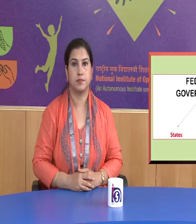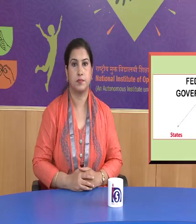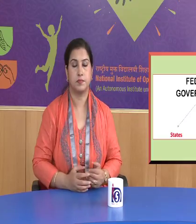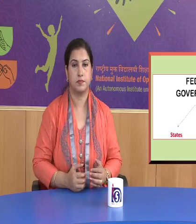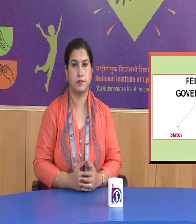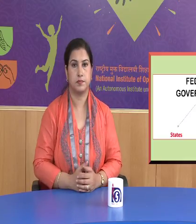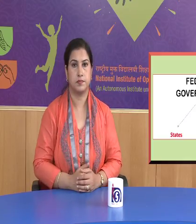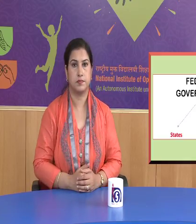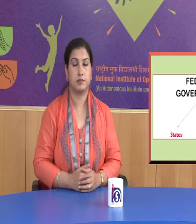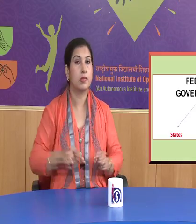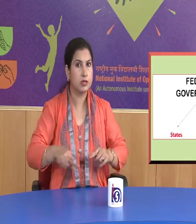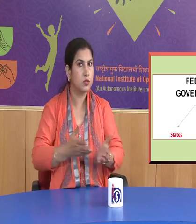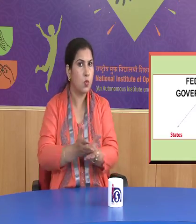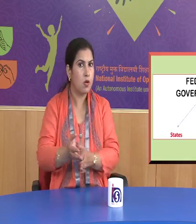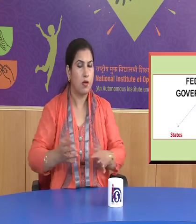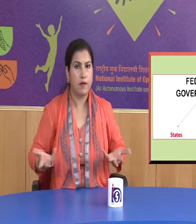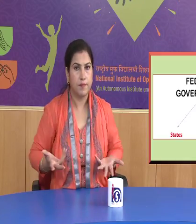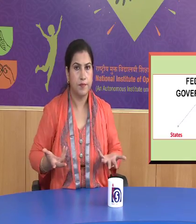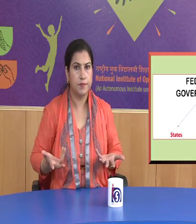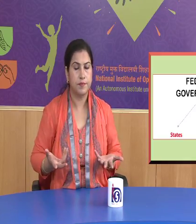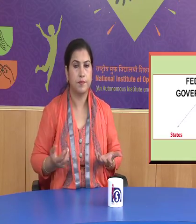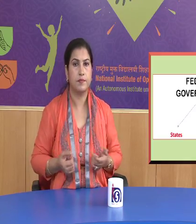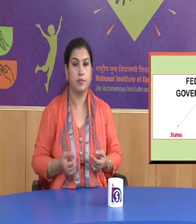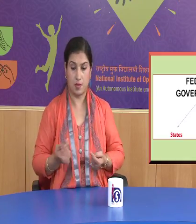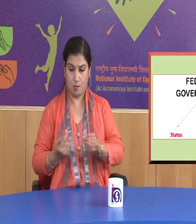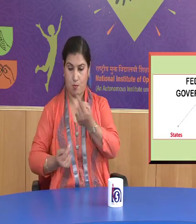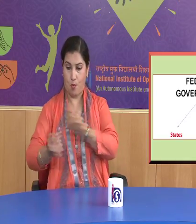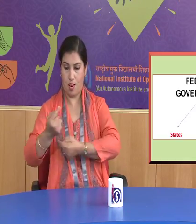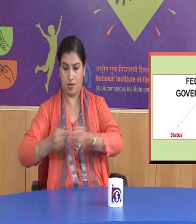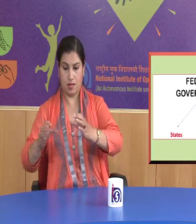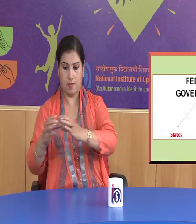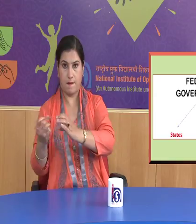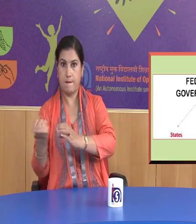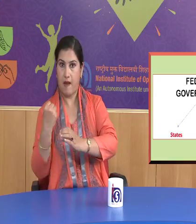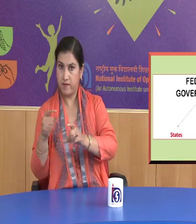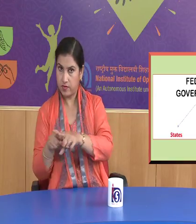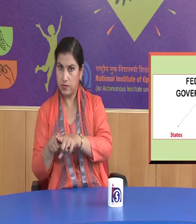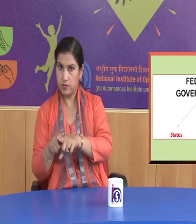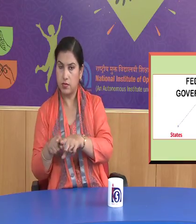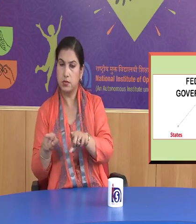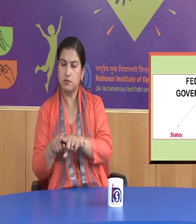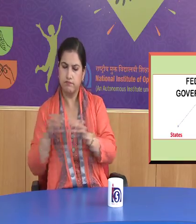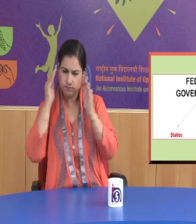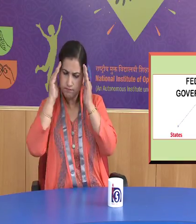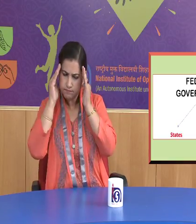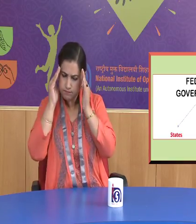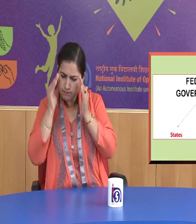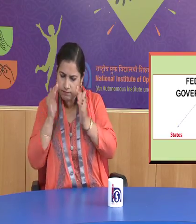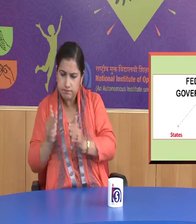In this way, the political power is not concentrated in the hands